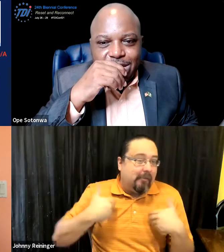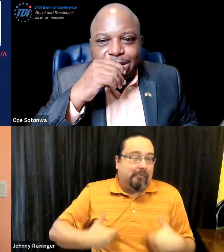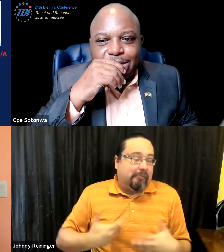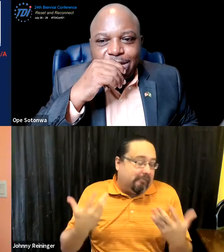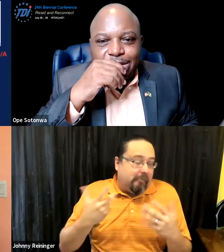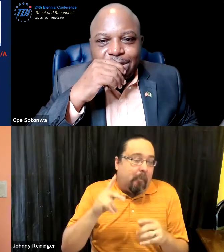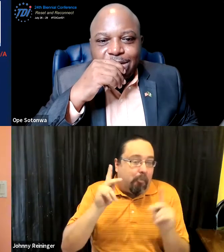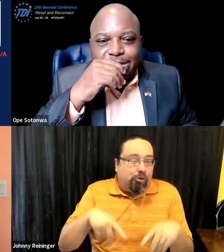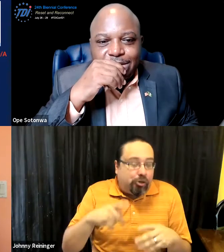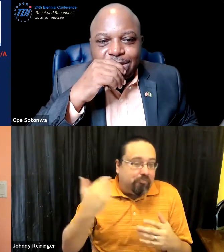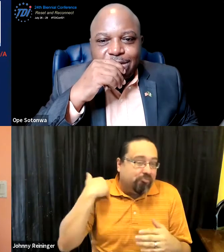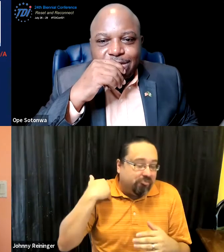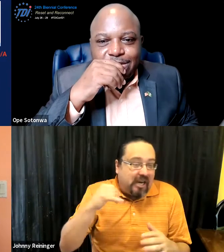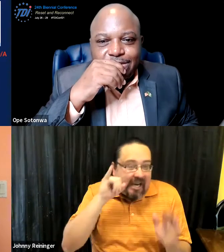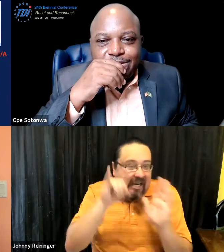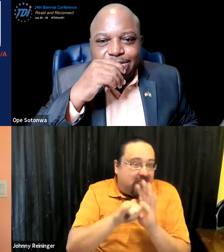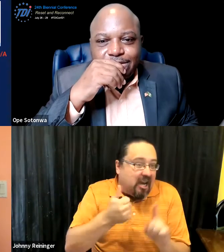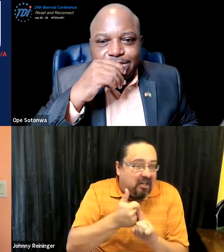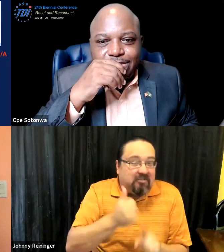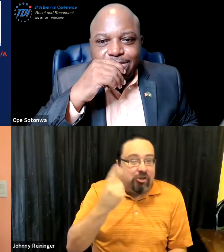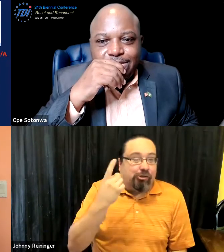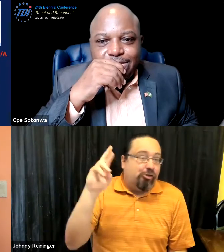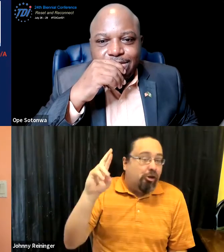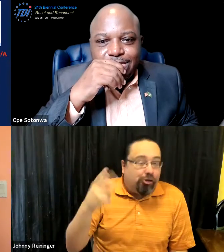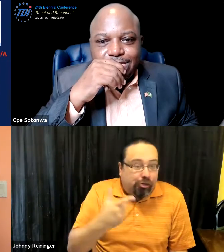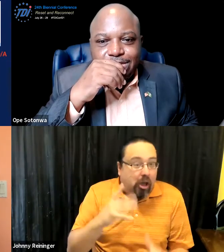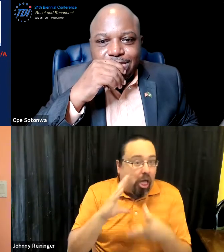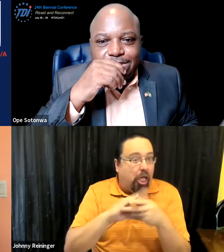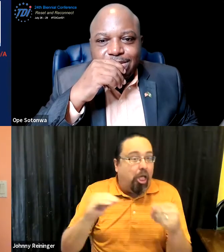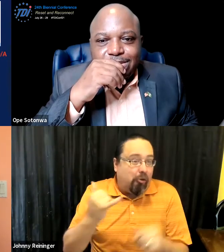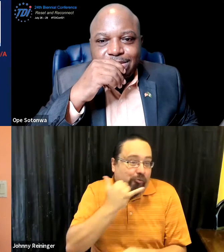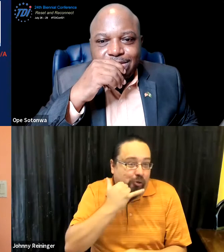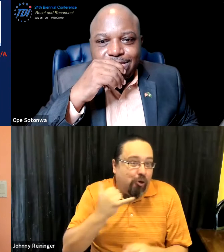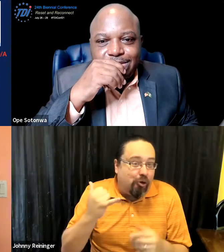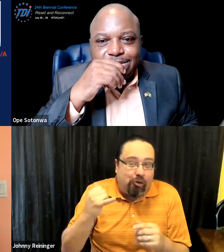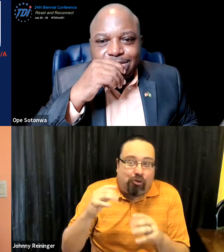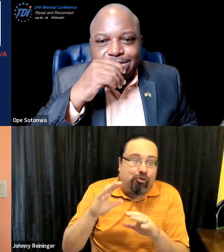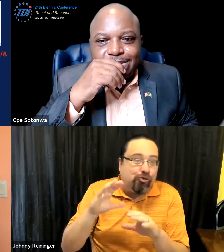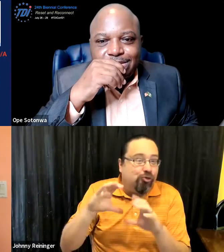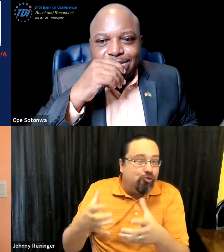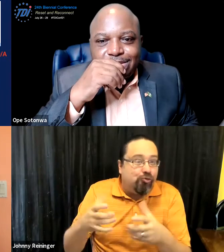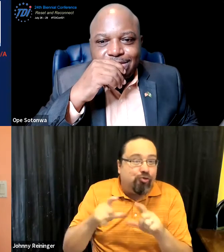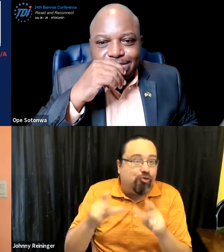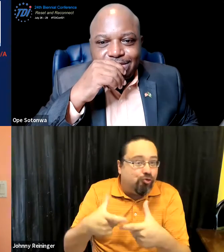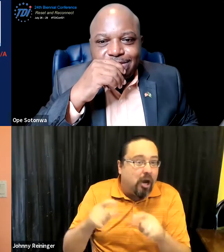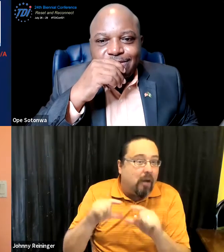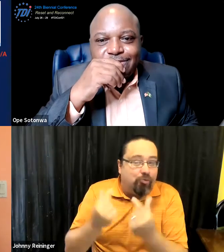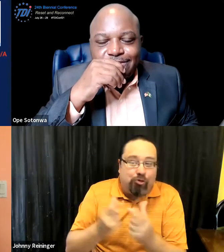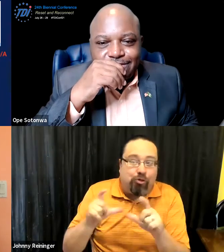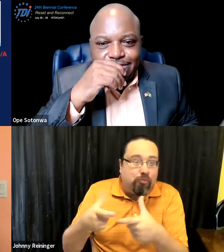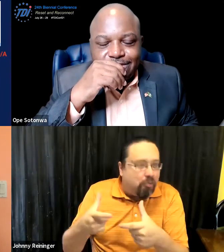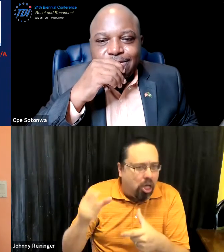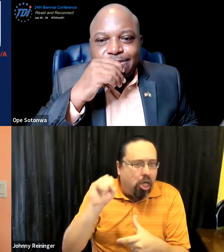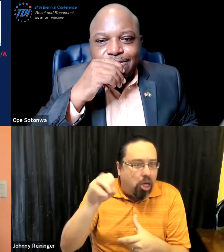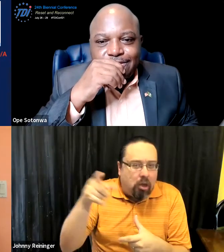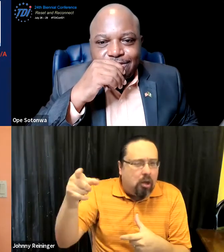York, they may interpret something wrong. Or if a person identifies themselves as a doctor and